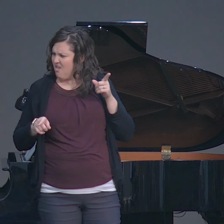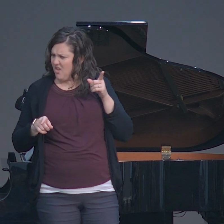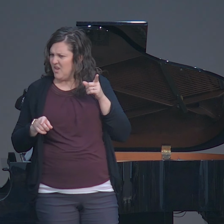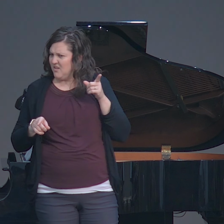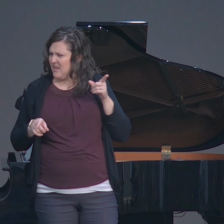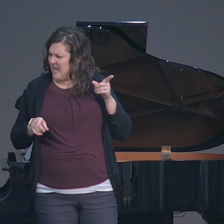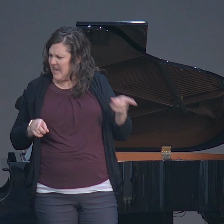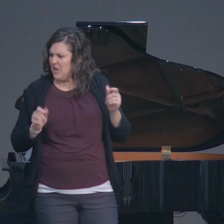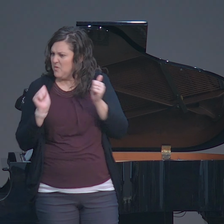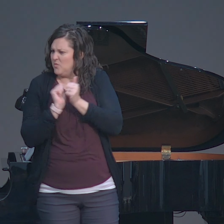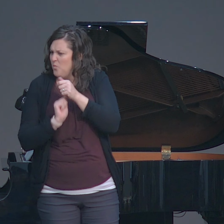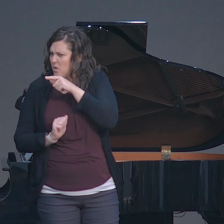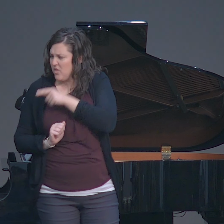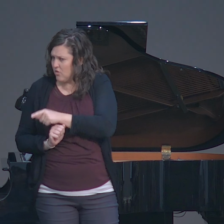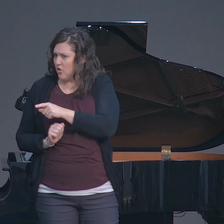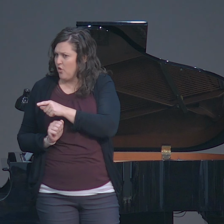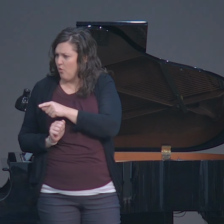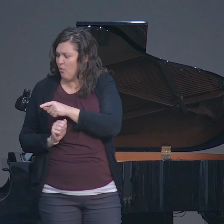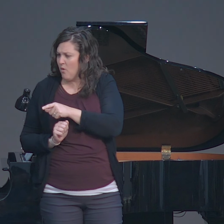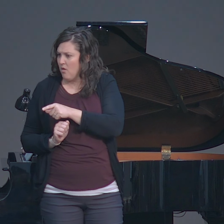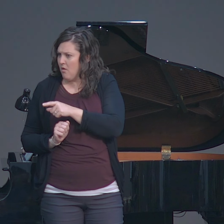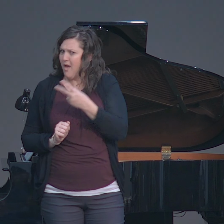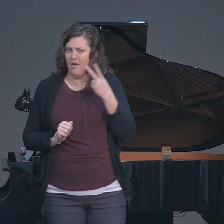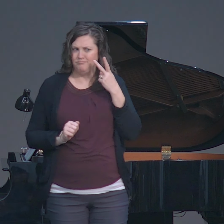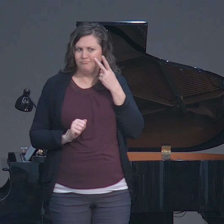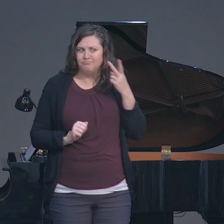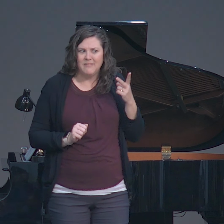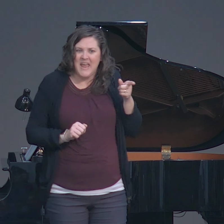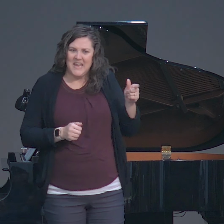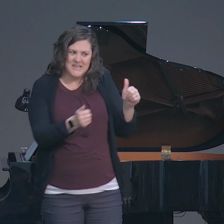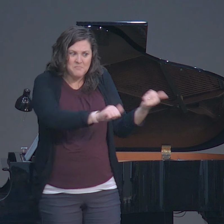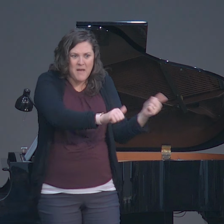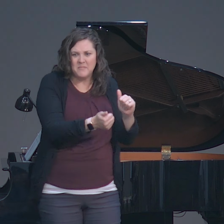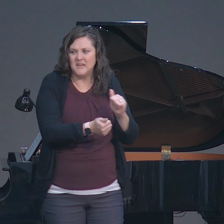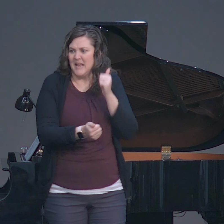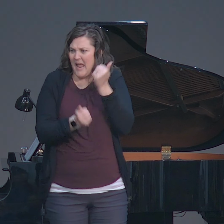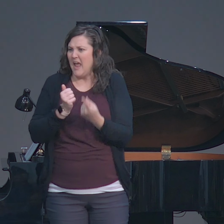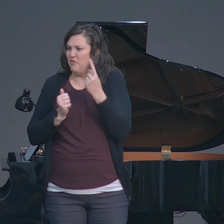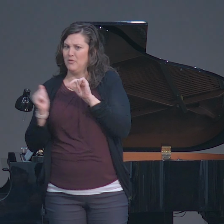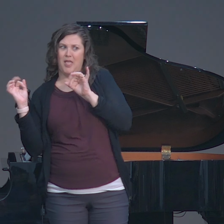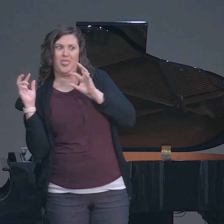bore witness, look, he is baptizing, and all are going to him.